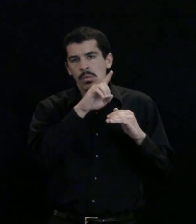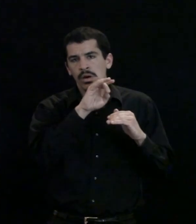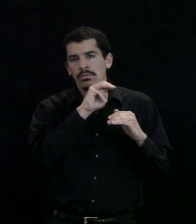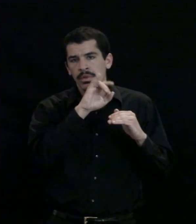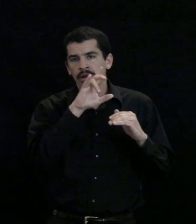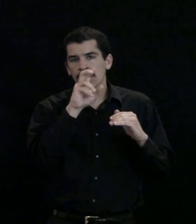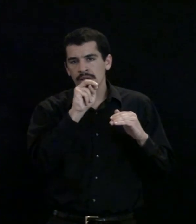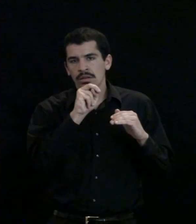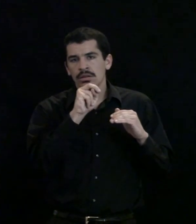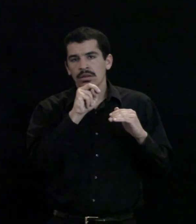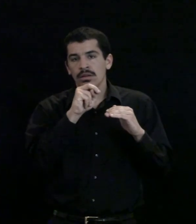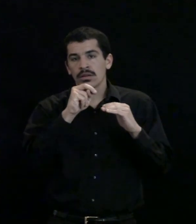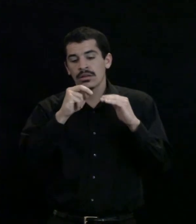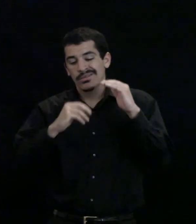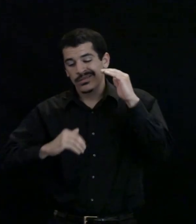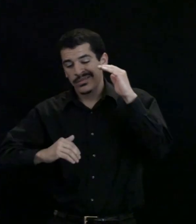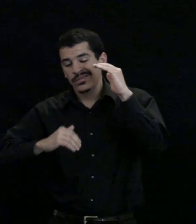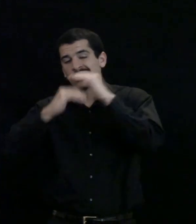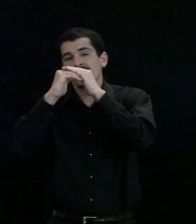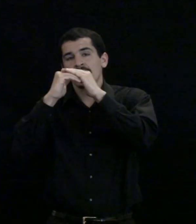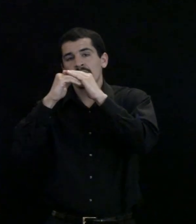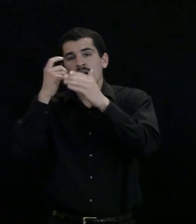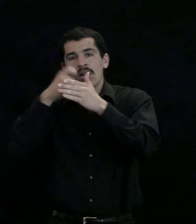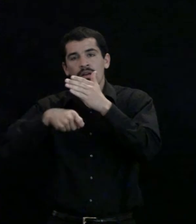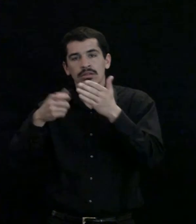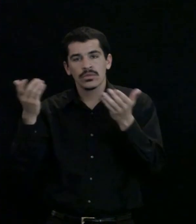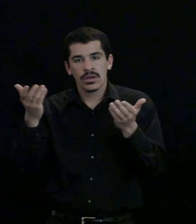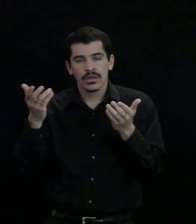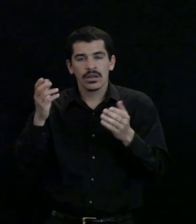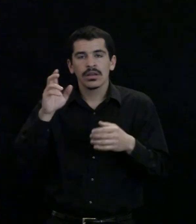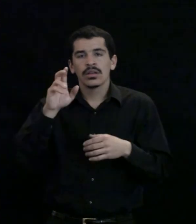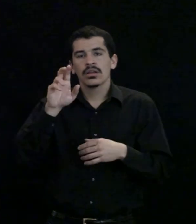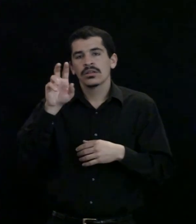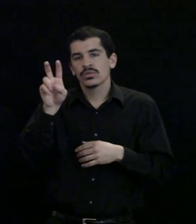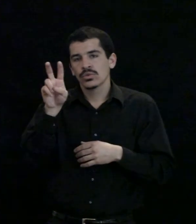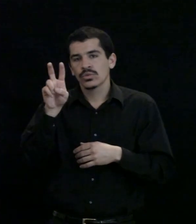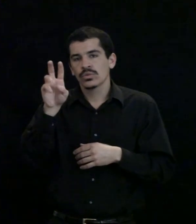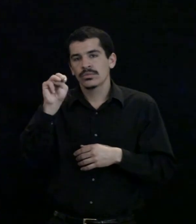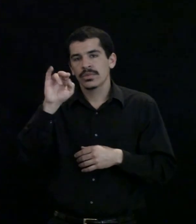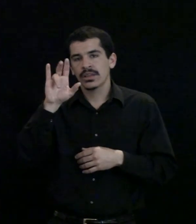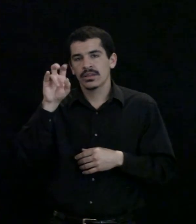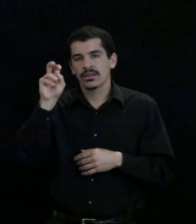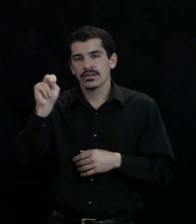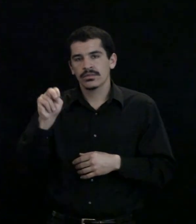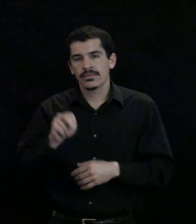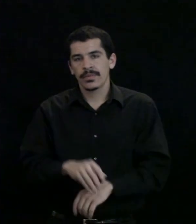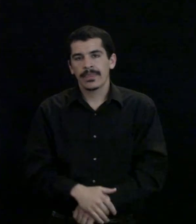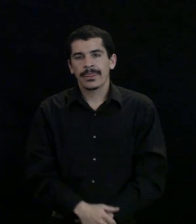million.